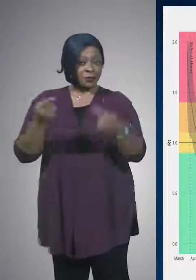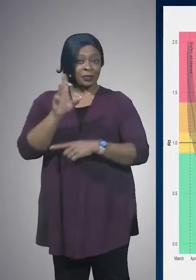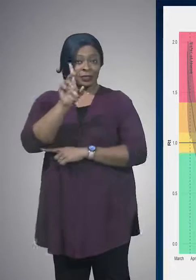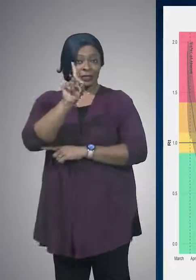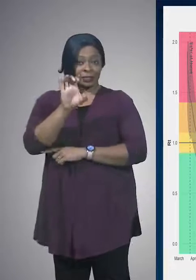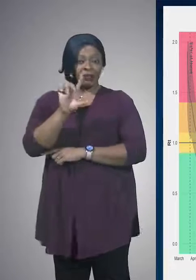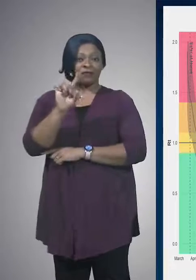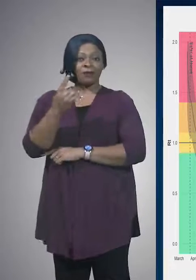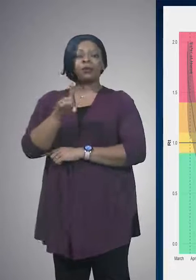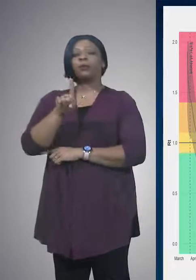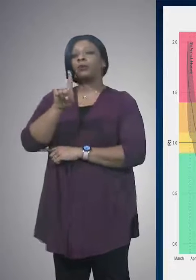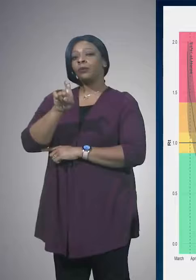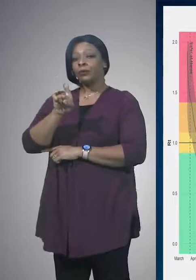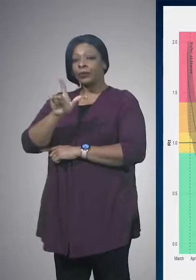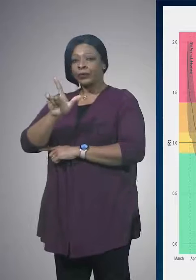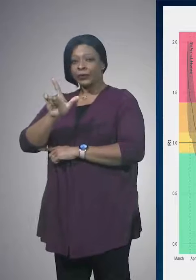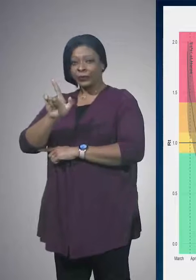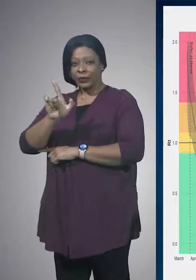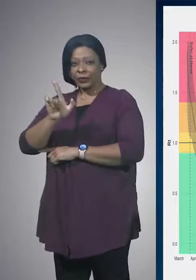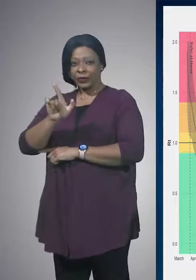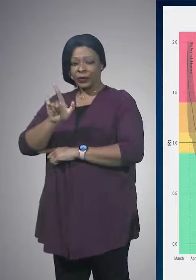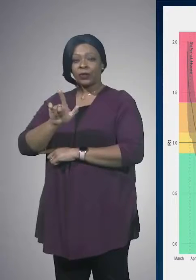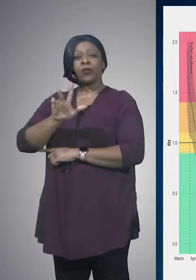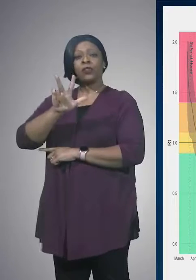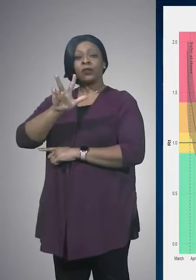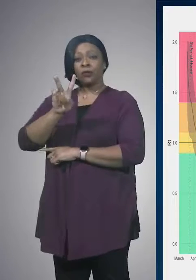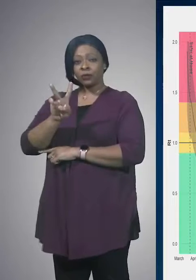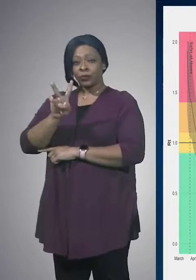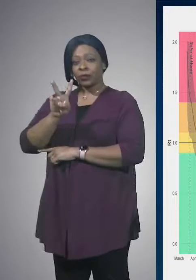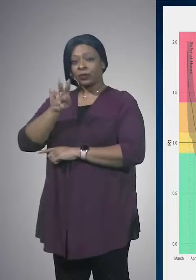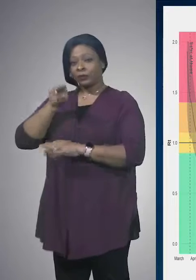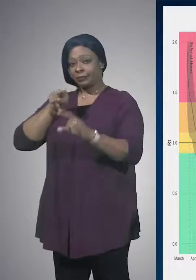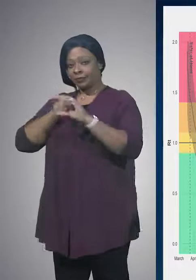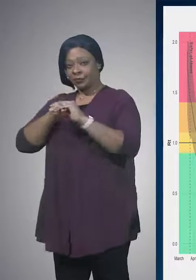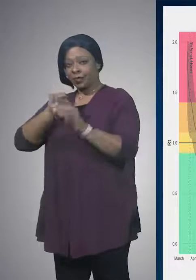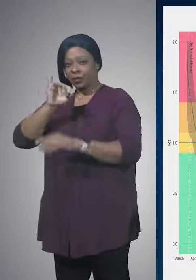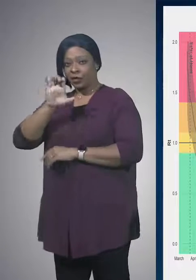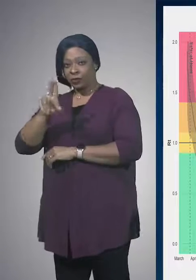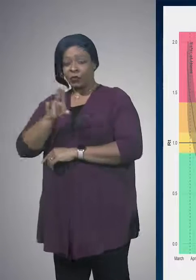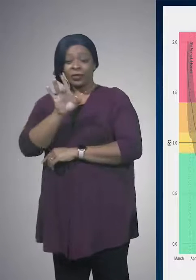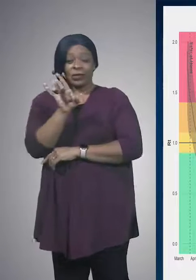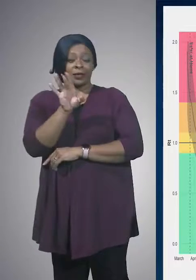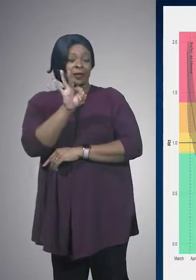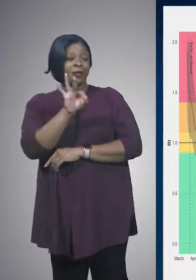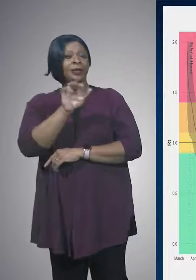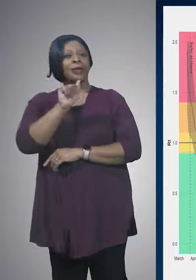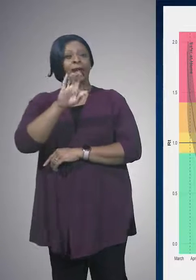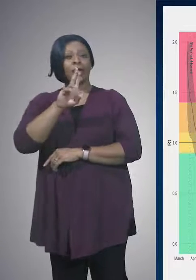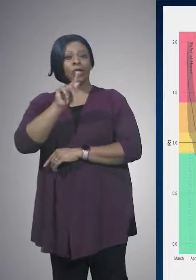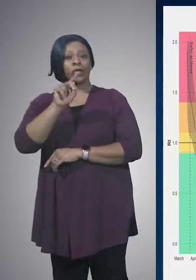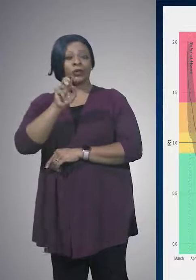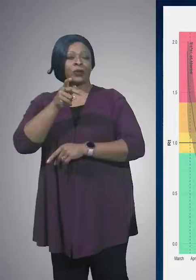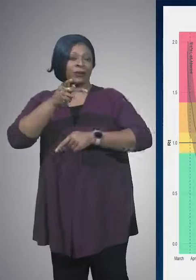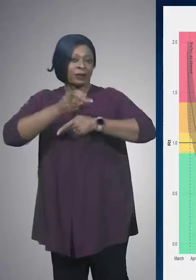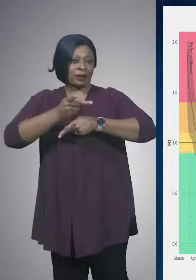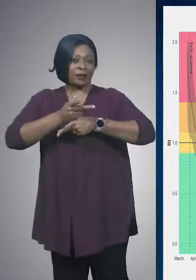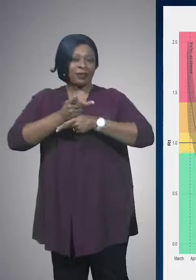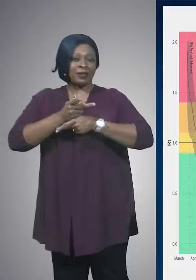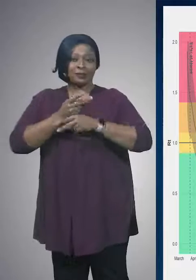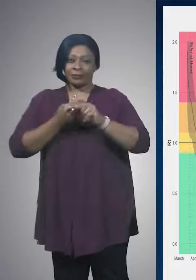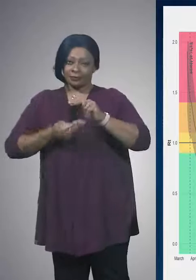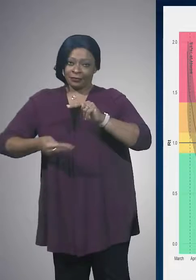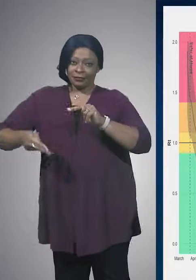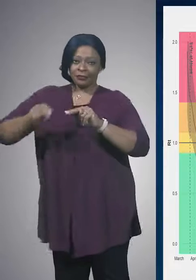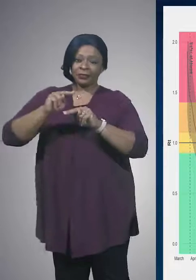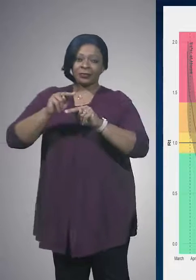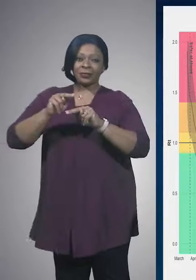1st, 121, with 32 in the ICUs and 89 in acute care. That is a slight